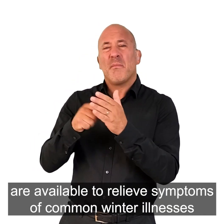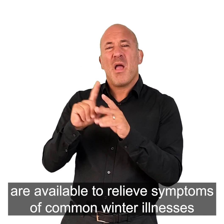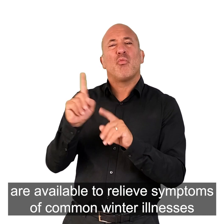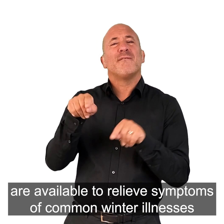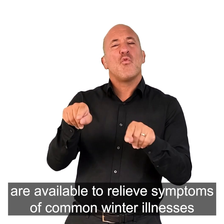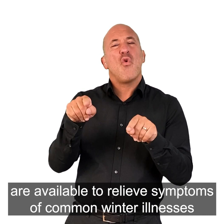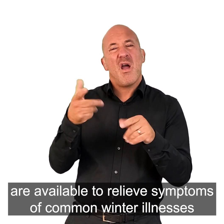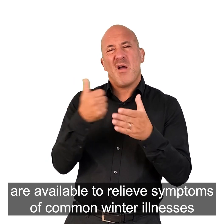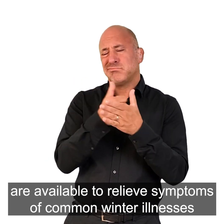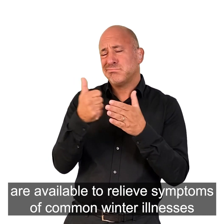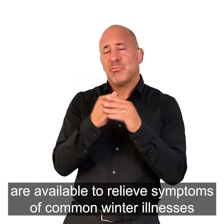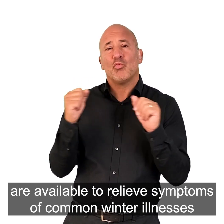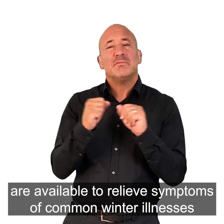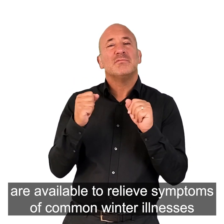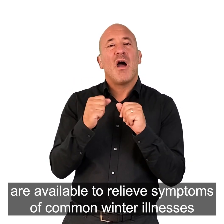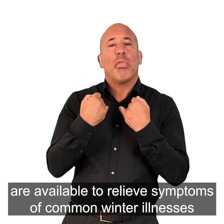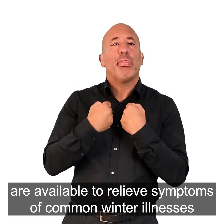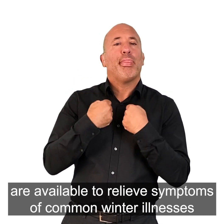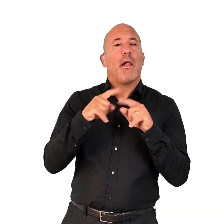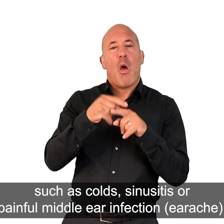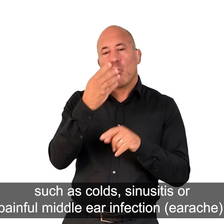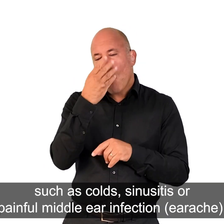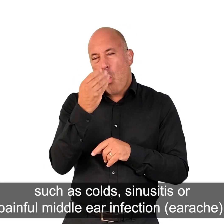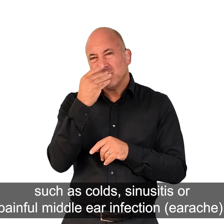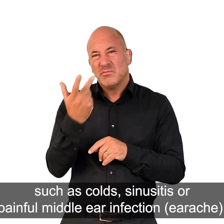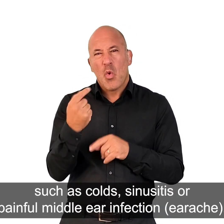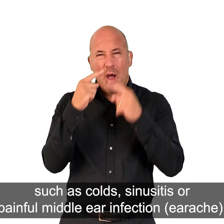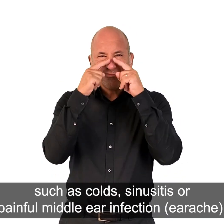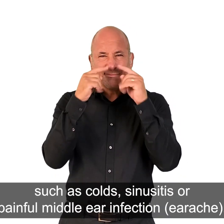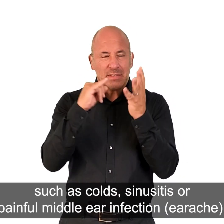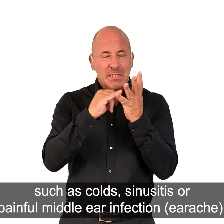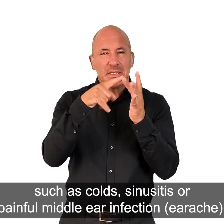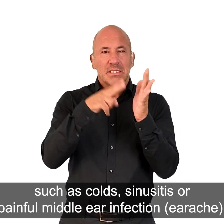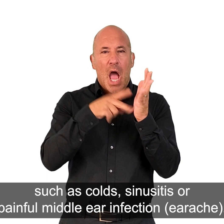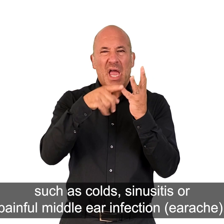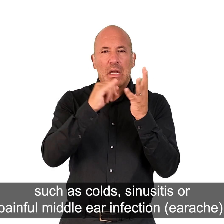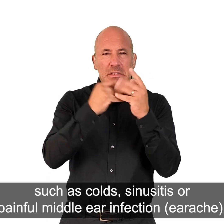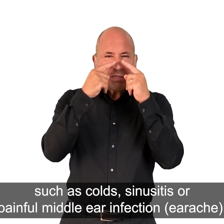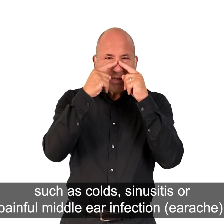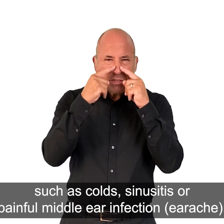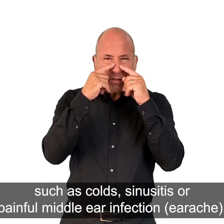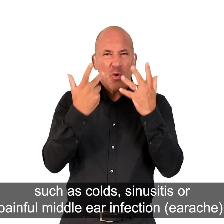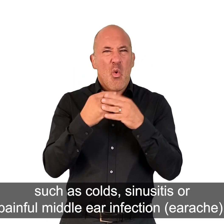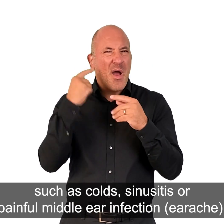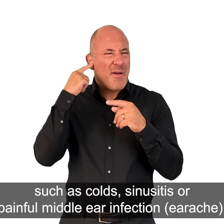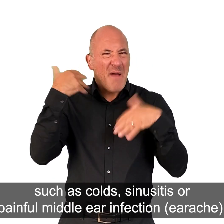are available to relieve symptoms of common winter illnesses, such as colds, sinusitis, or painful middle